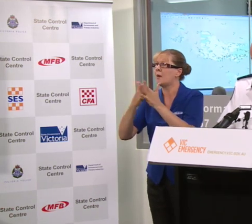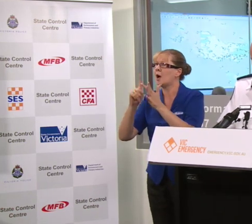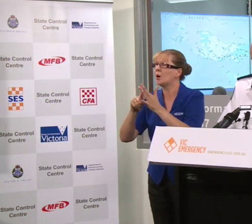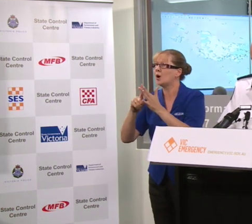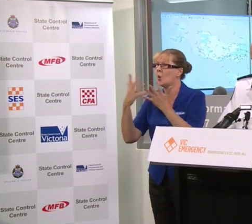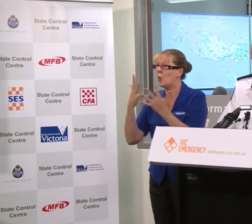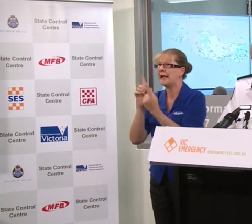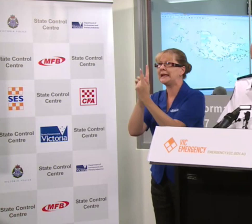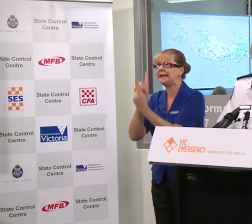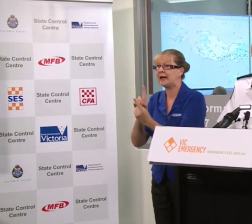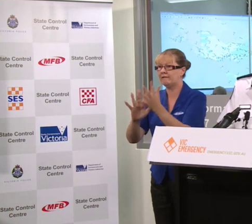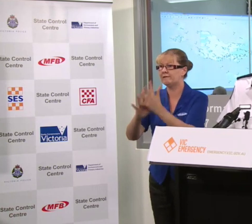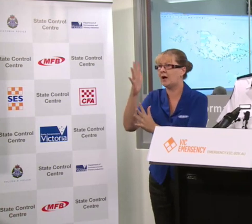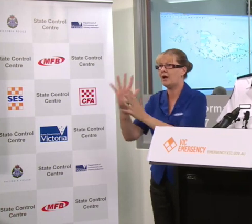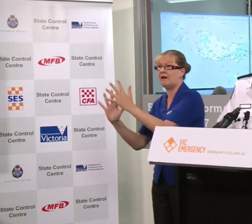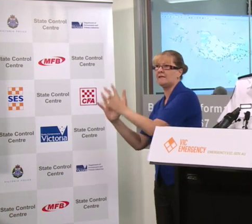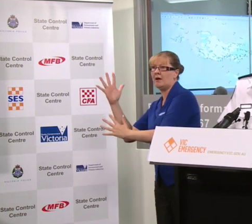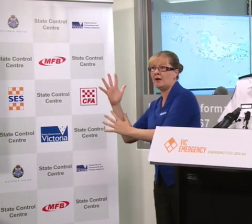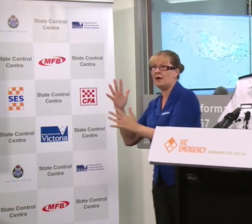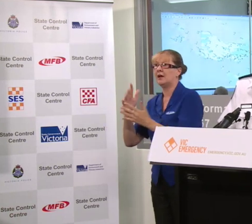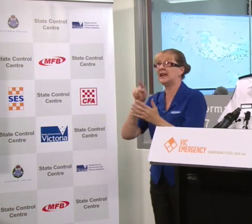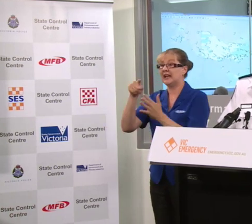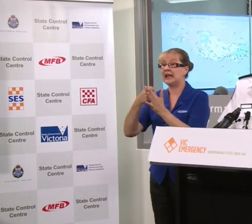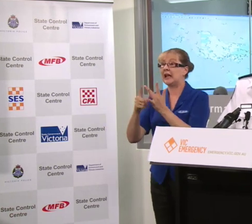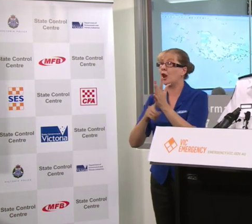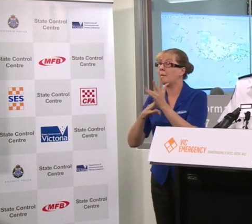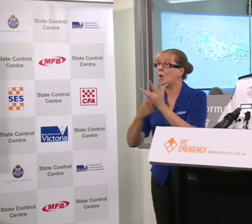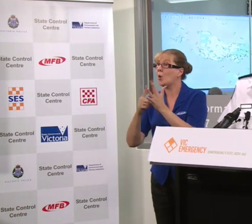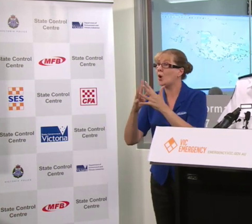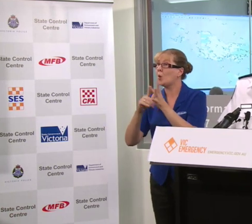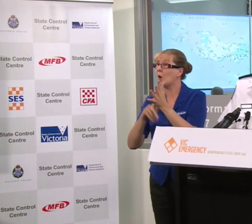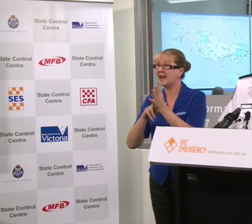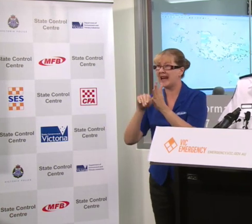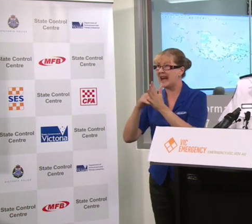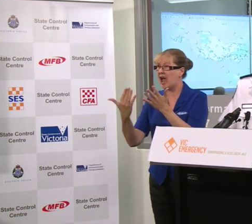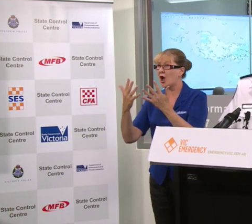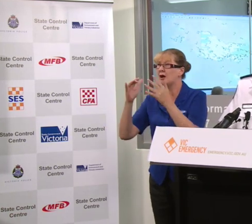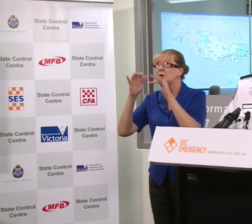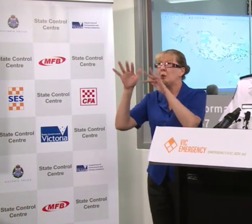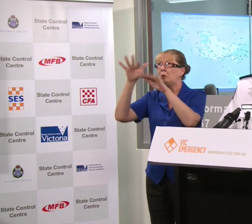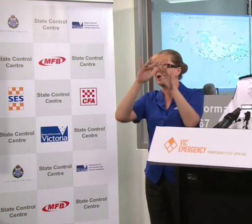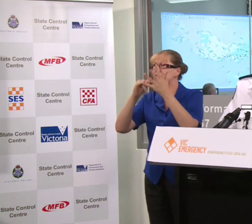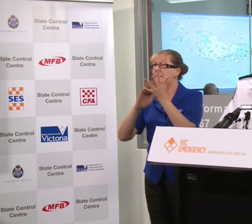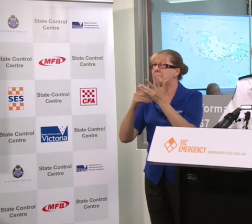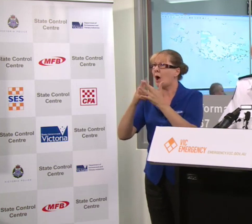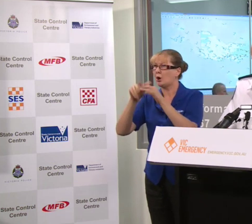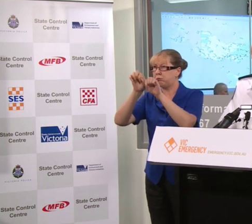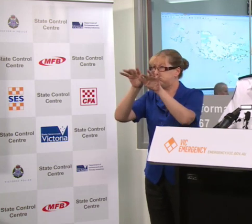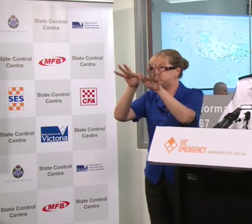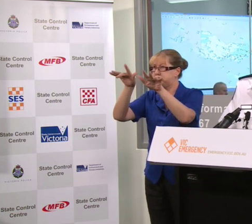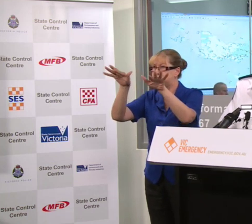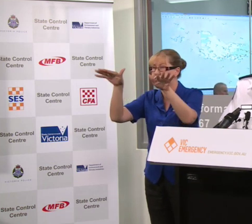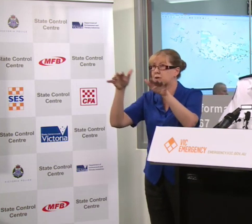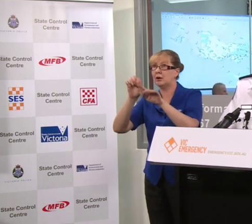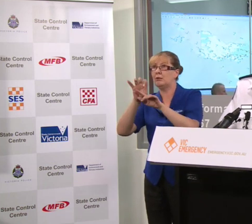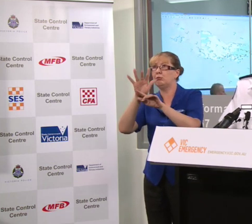to these fire locations. For example, the Kilmore Wallen area, there's smoke now spread a broad area extending into